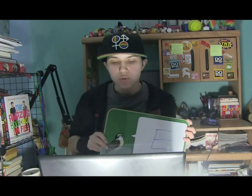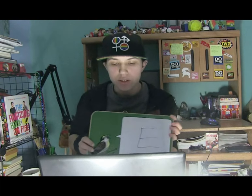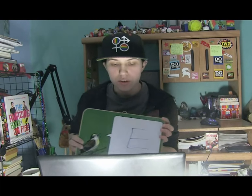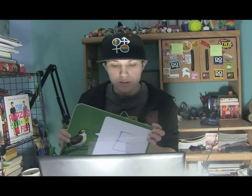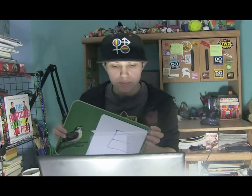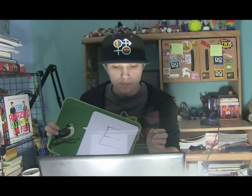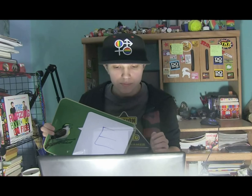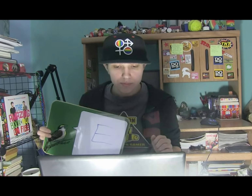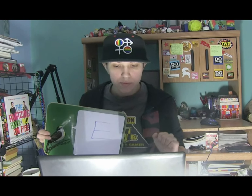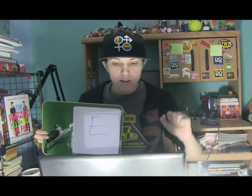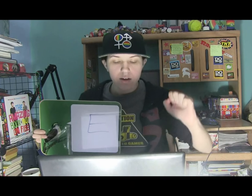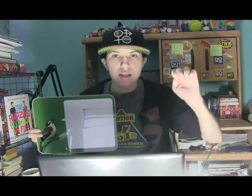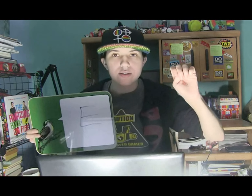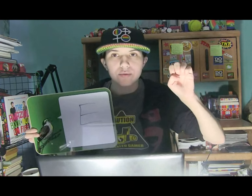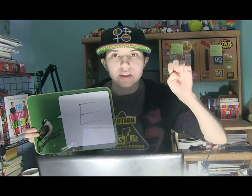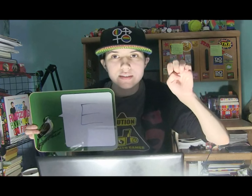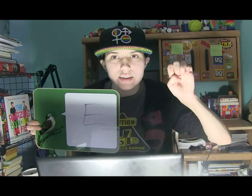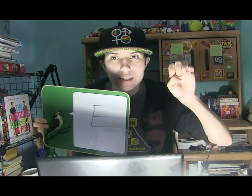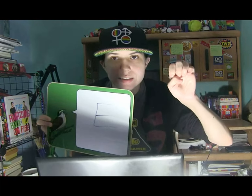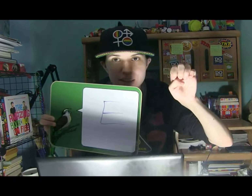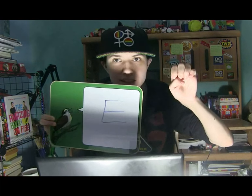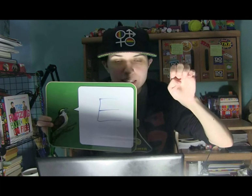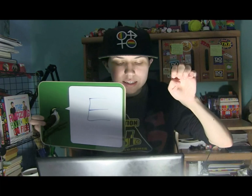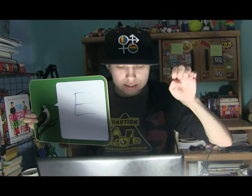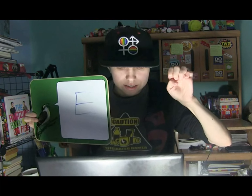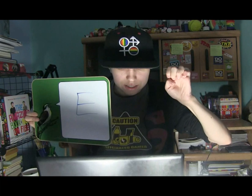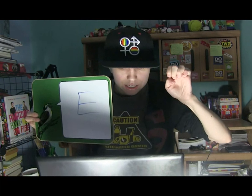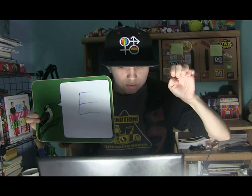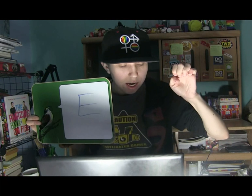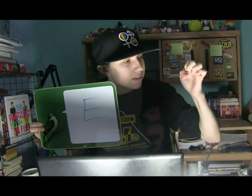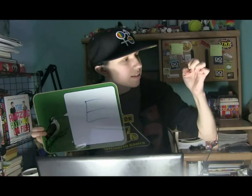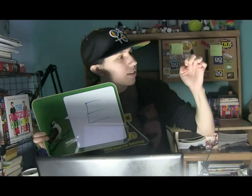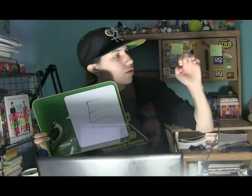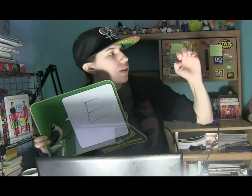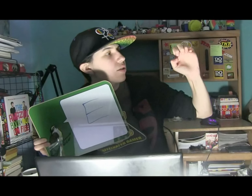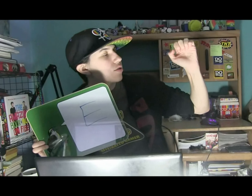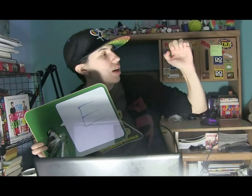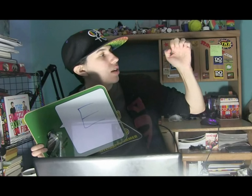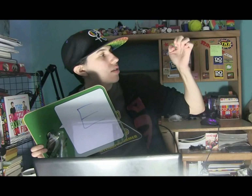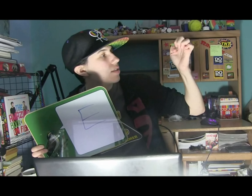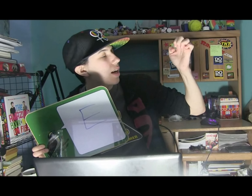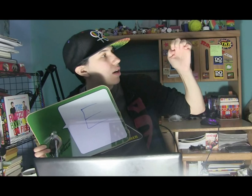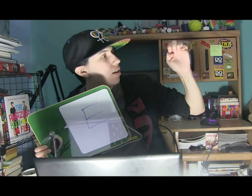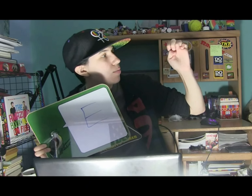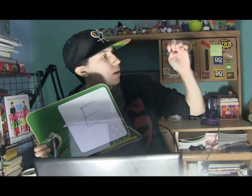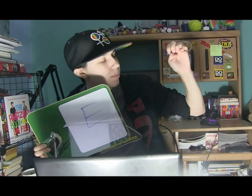here. Okay, so this is E. What happens is that your fingers are now down on your palm and